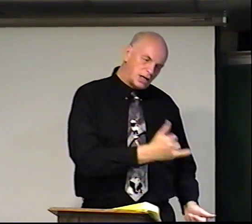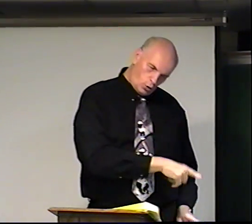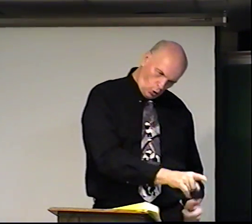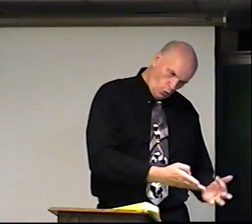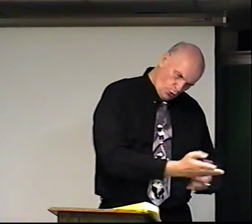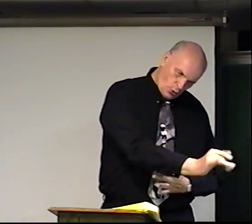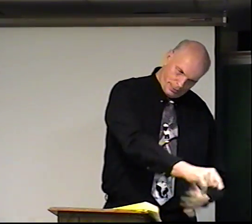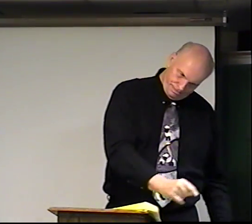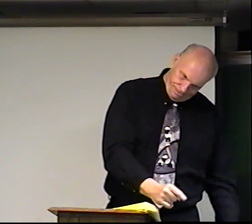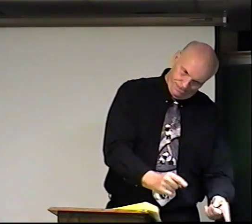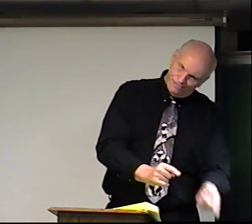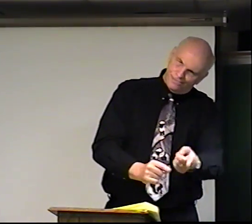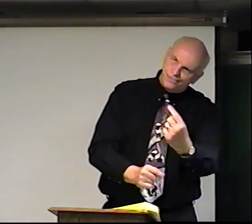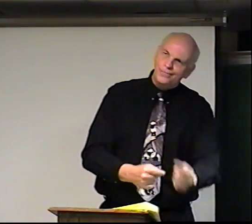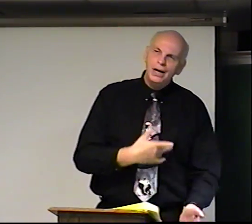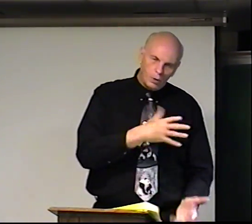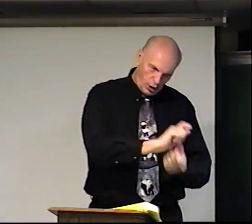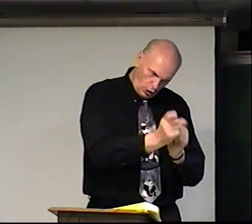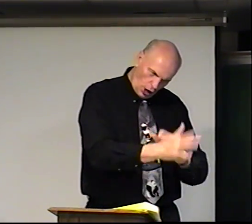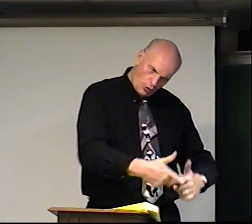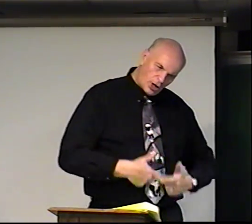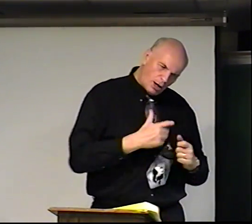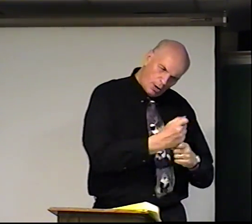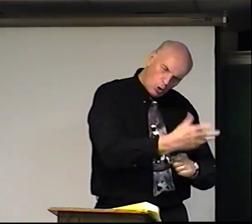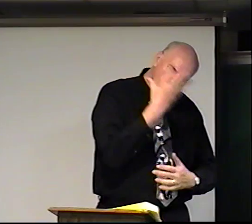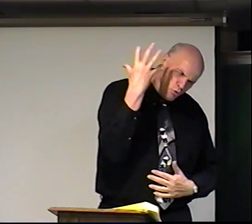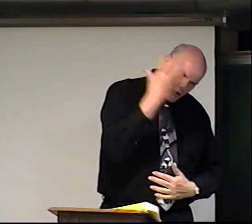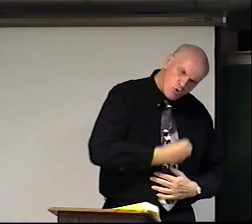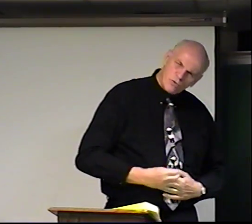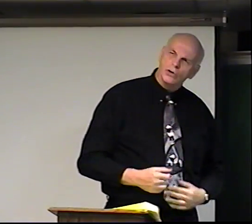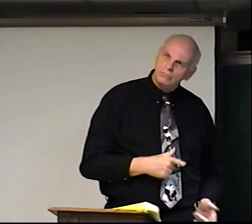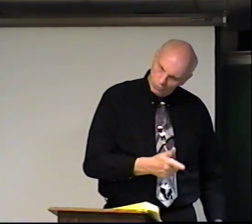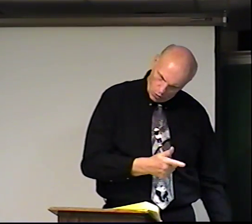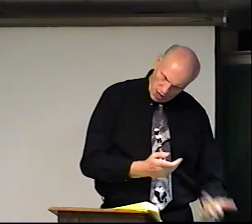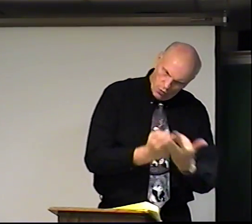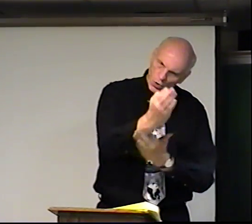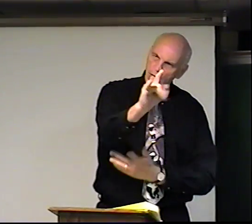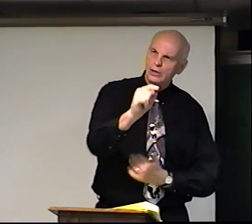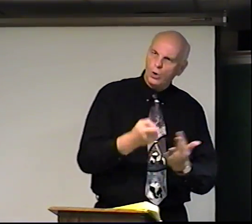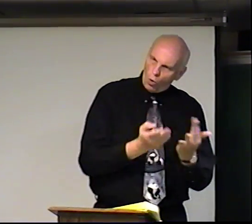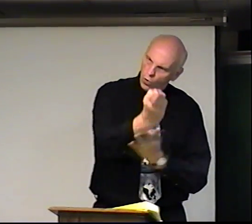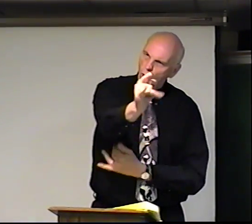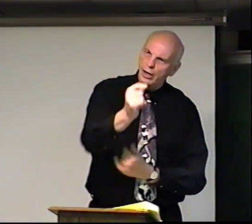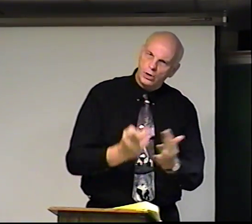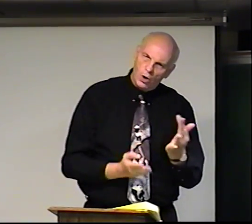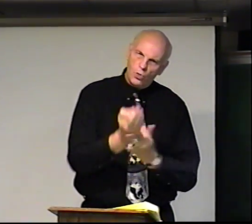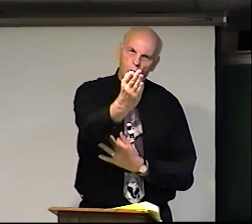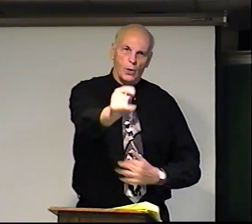Now go through it. When I say it, I make a move. Run through it. Go through it. Go through